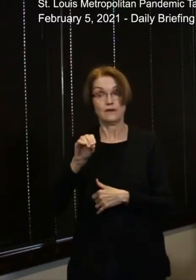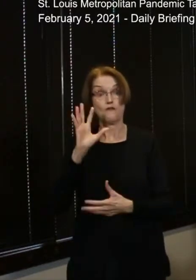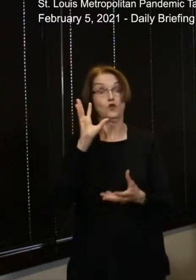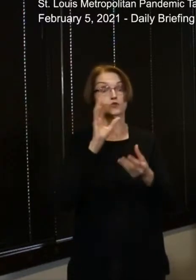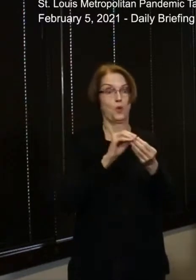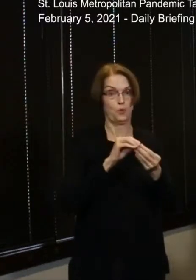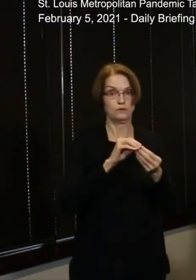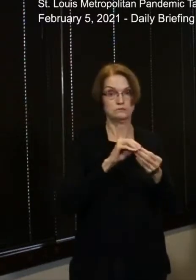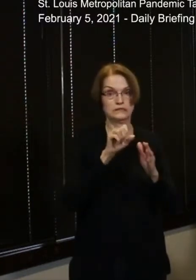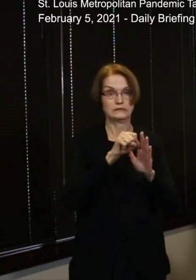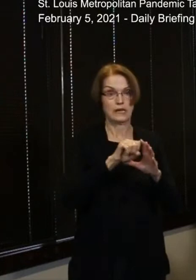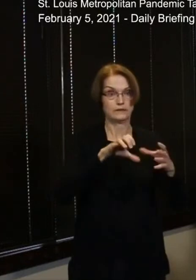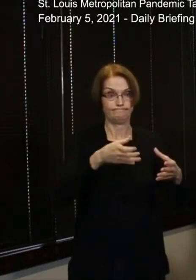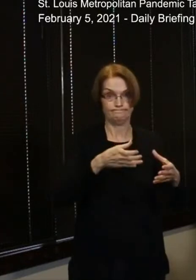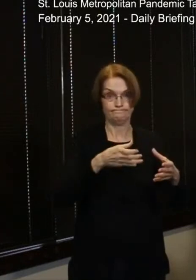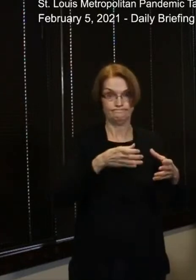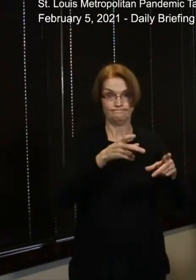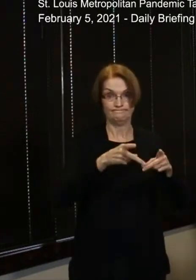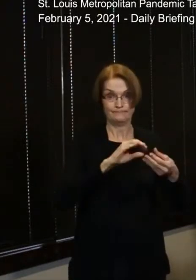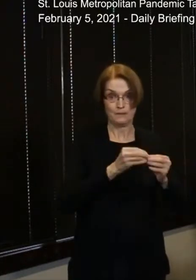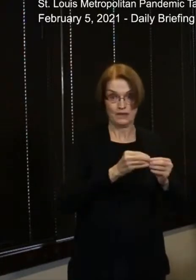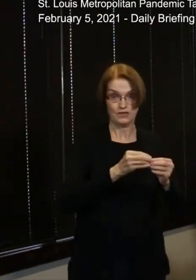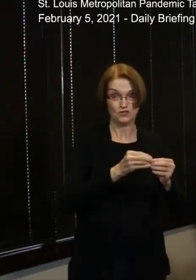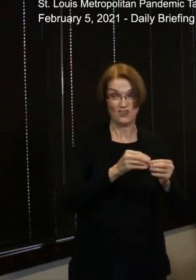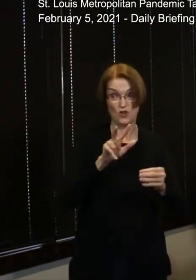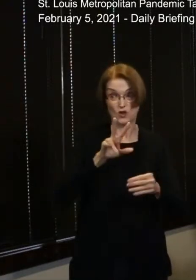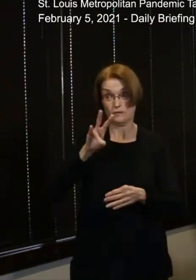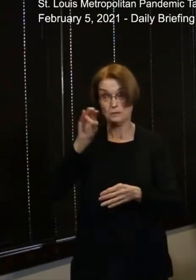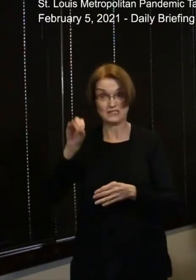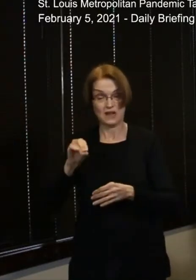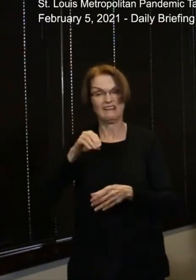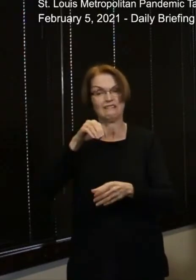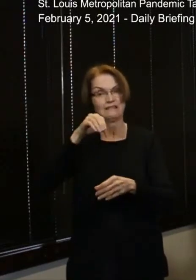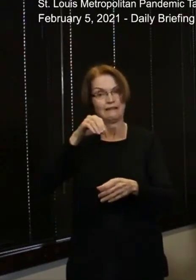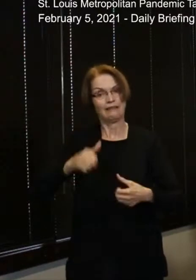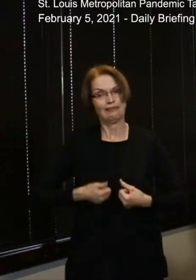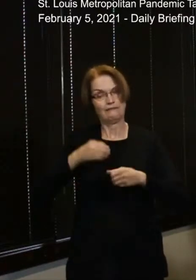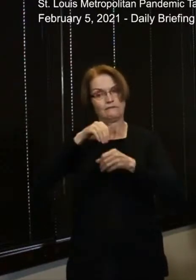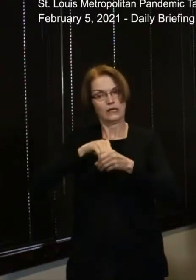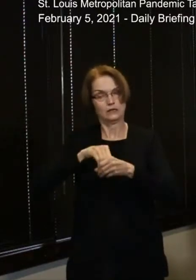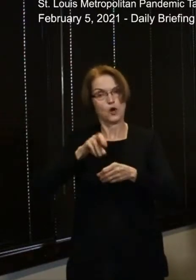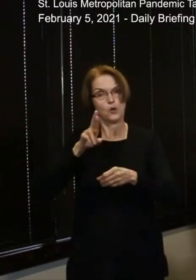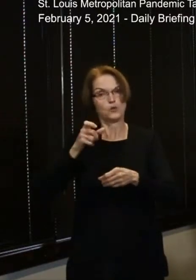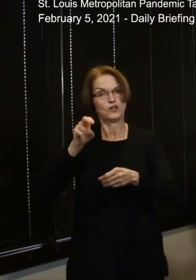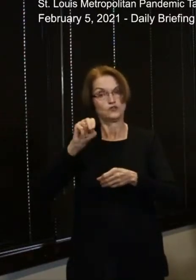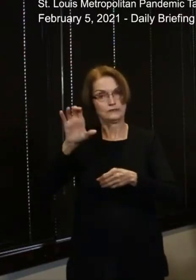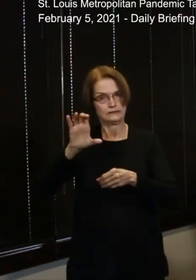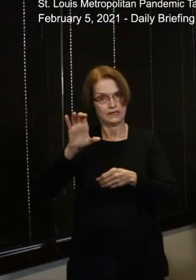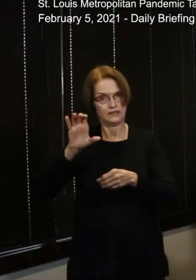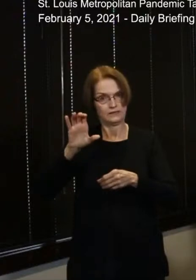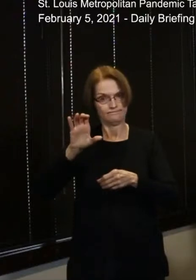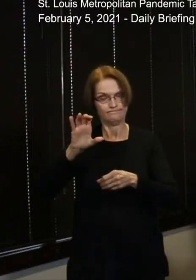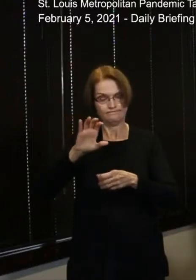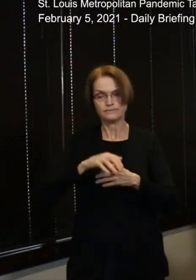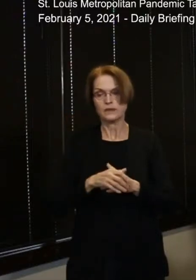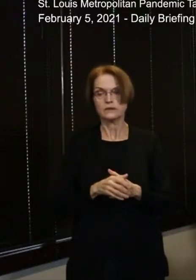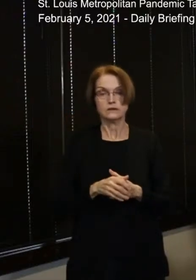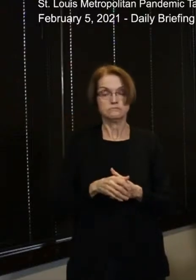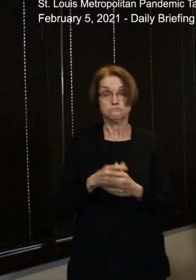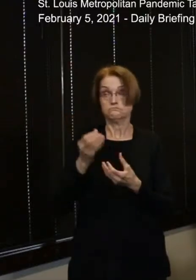population of the state resides in Region C. Now, we were informed that we will be receiving